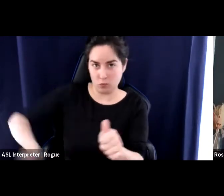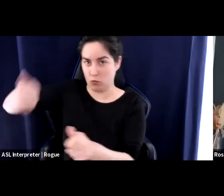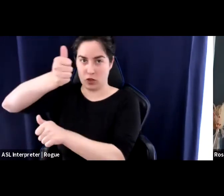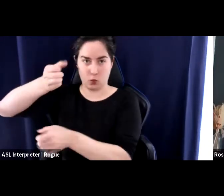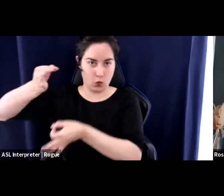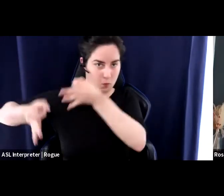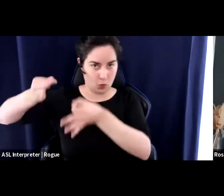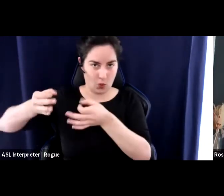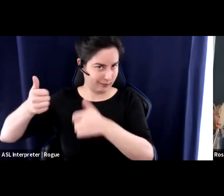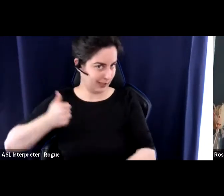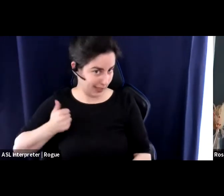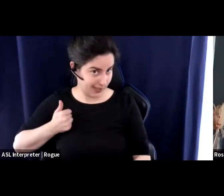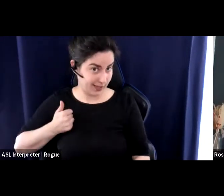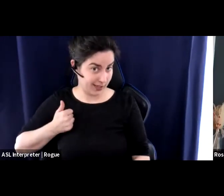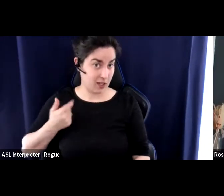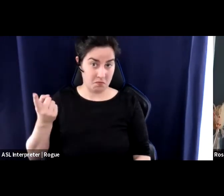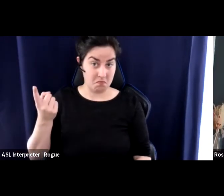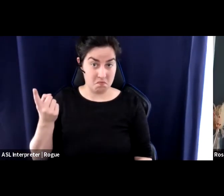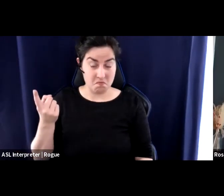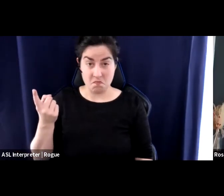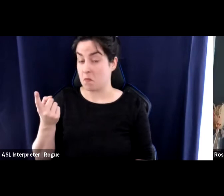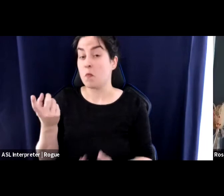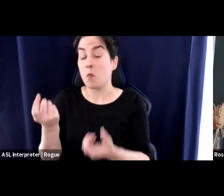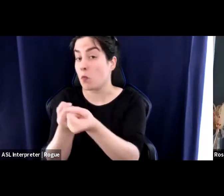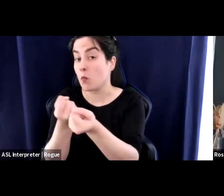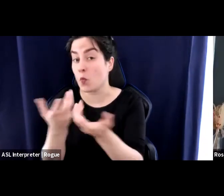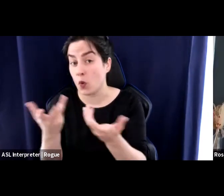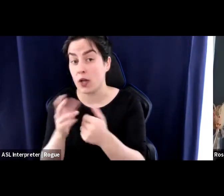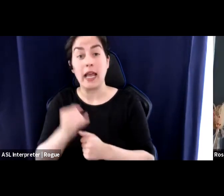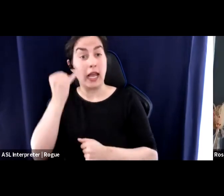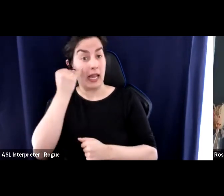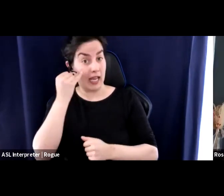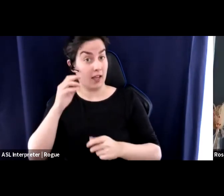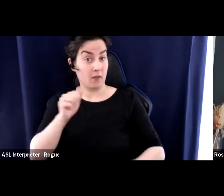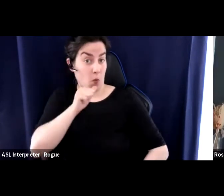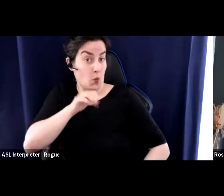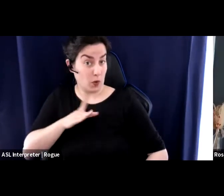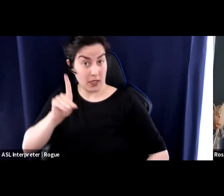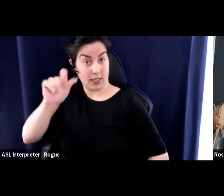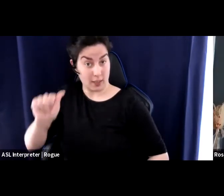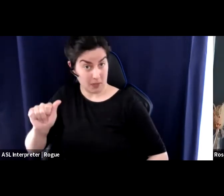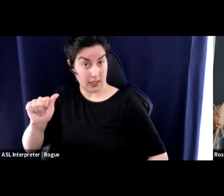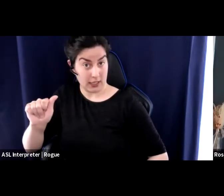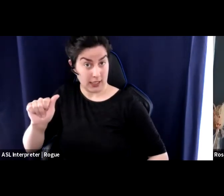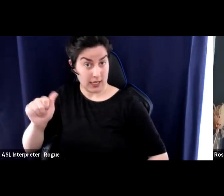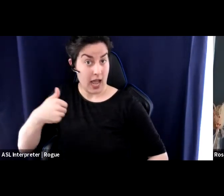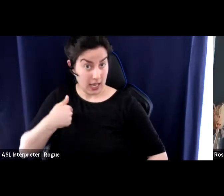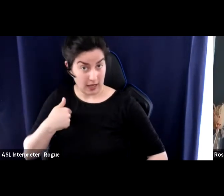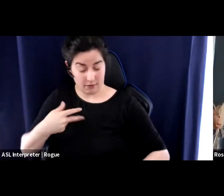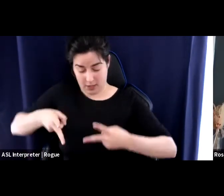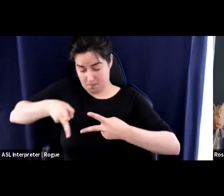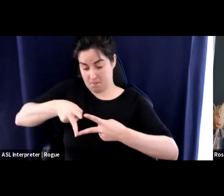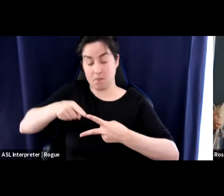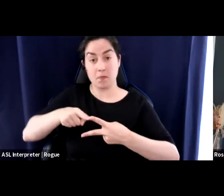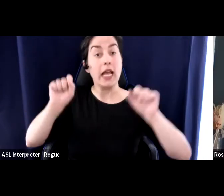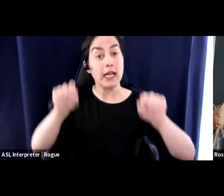that complainants with disabilities who could communicate their evidence then only needed to promise to tell the truth to be able to